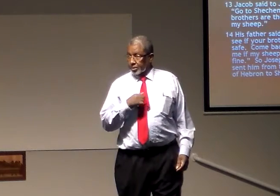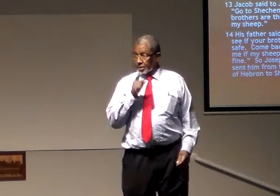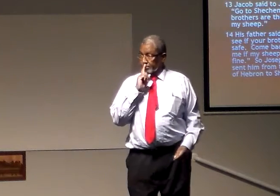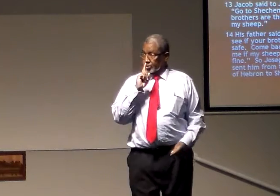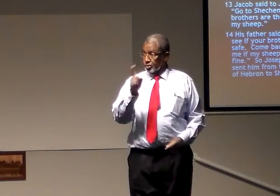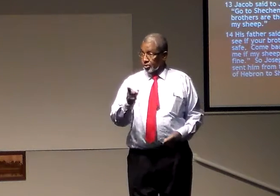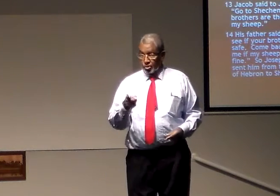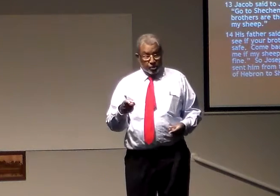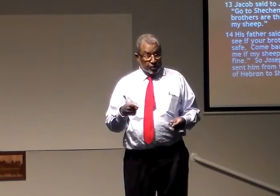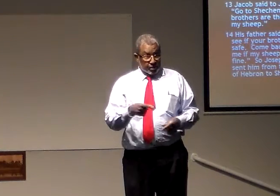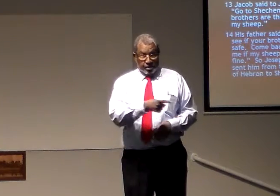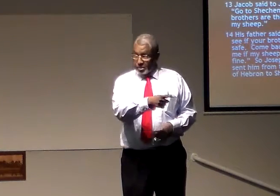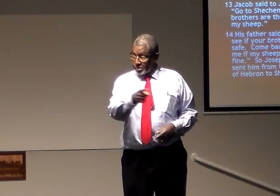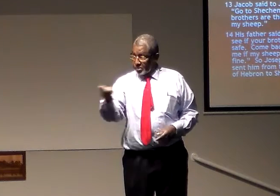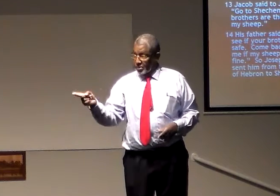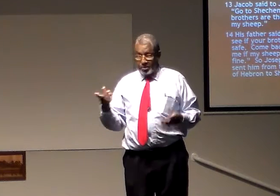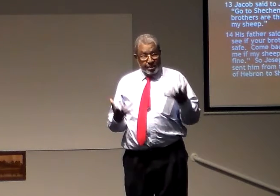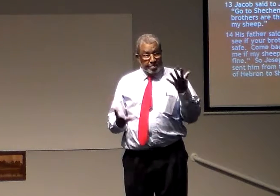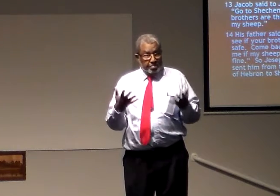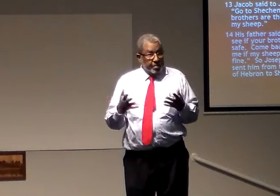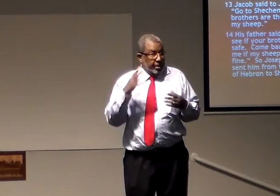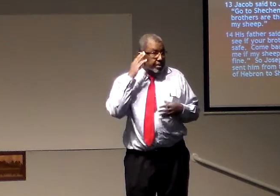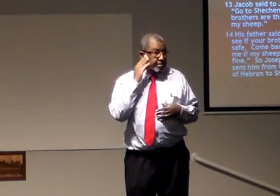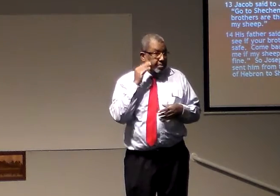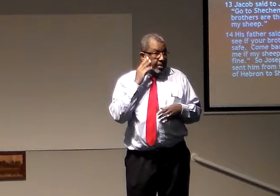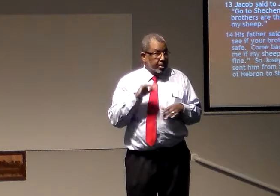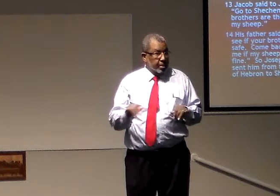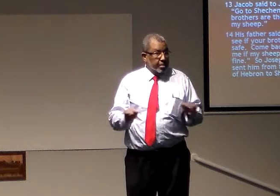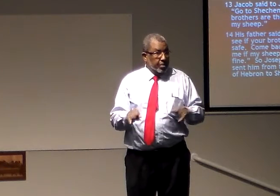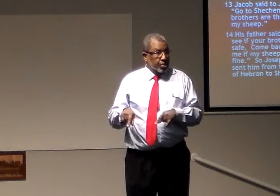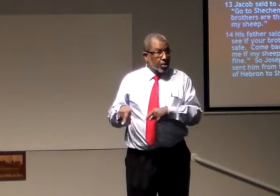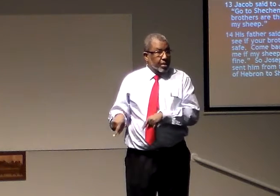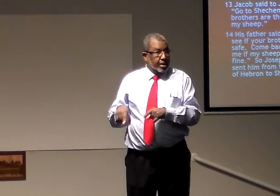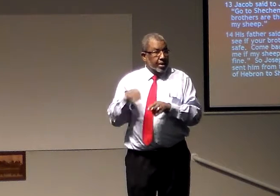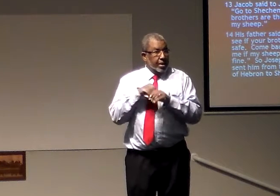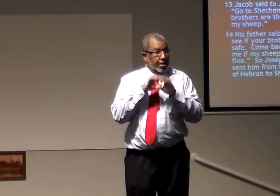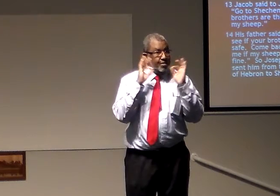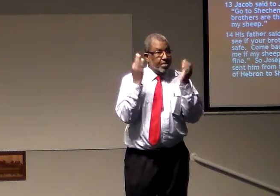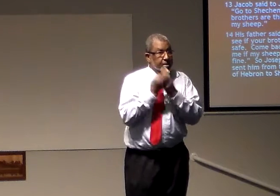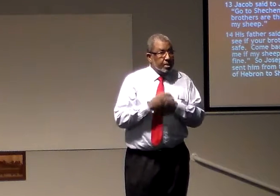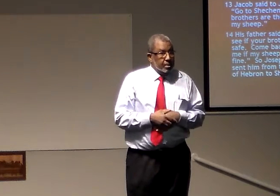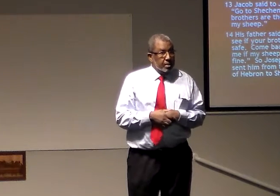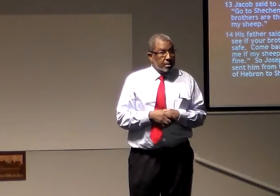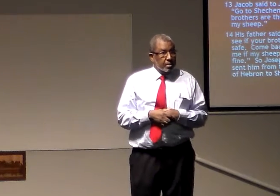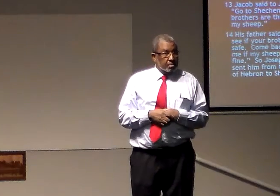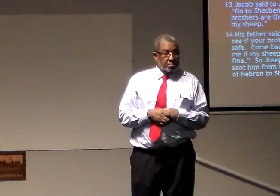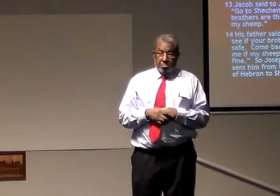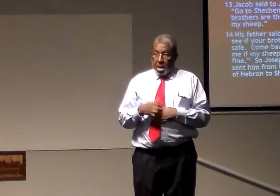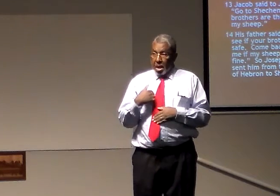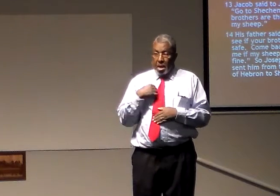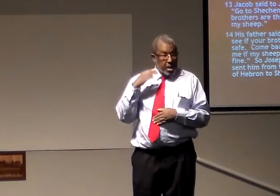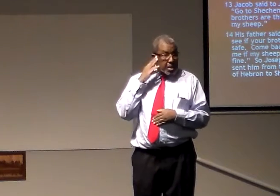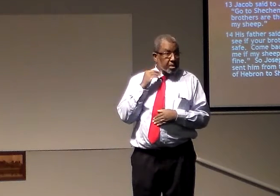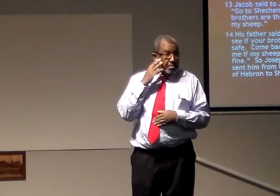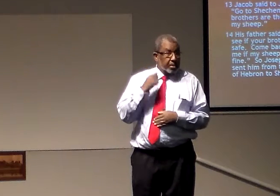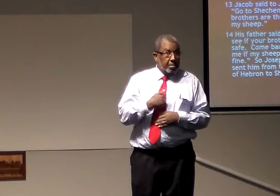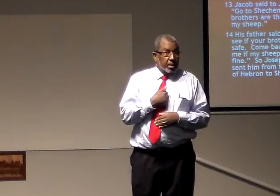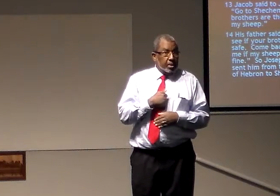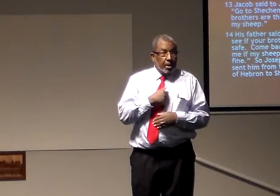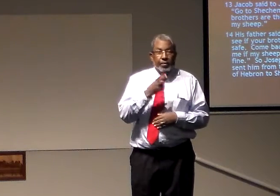him. And I'm pretty sure that you may experience this in the family. I